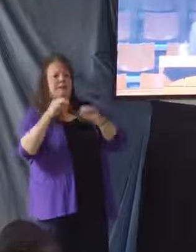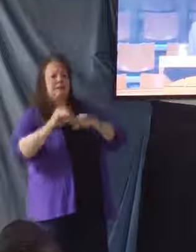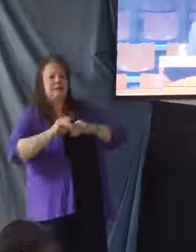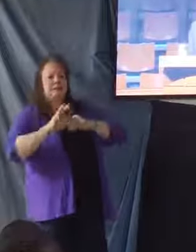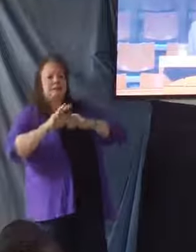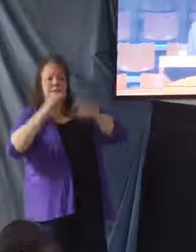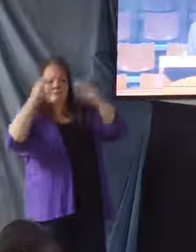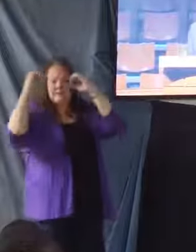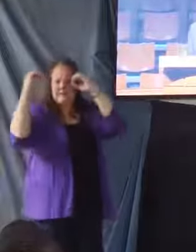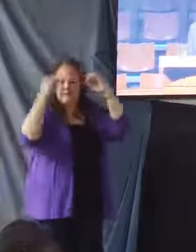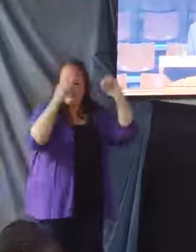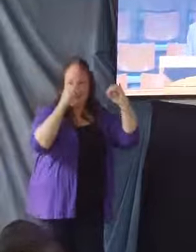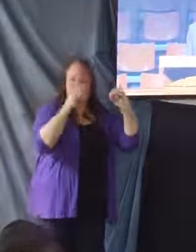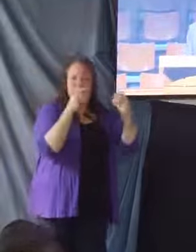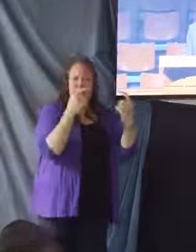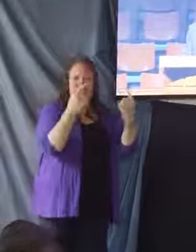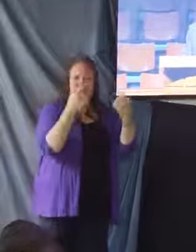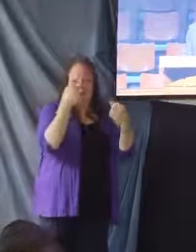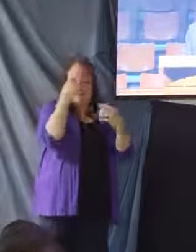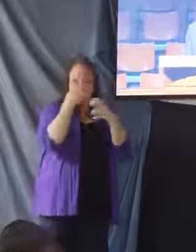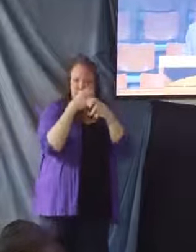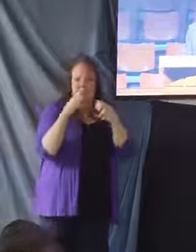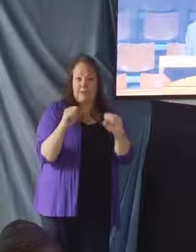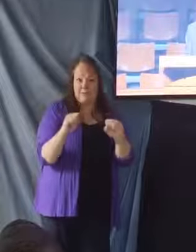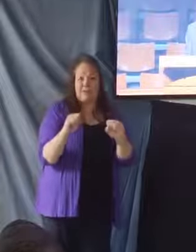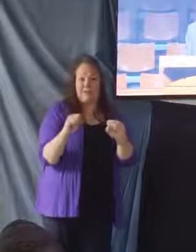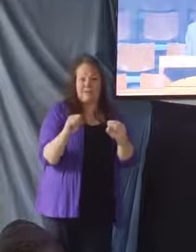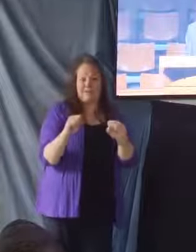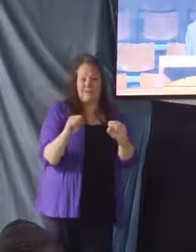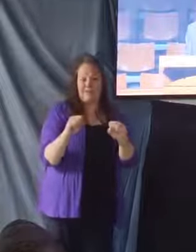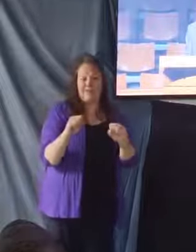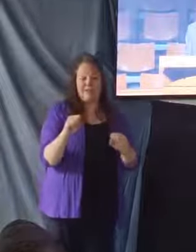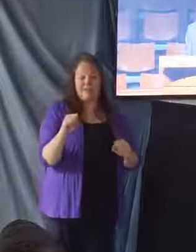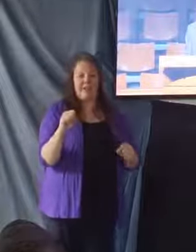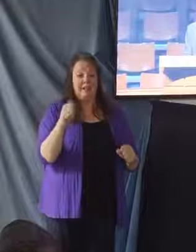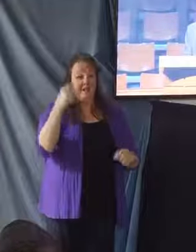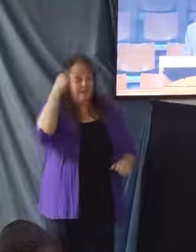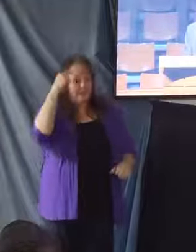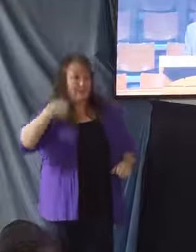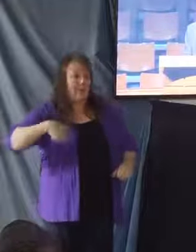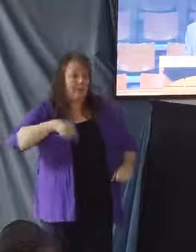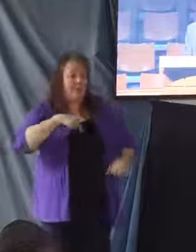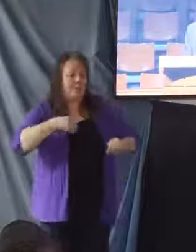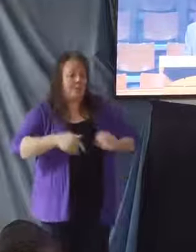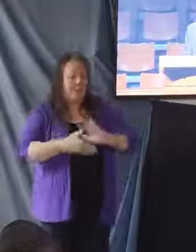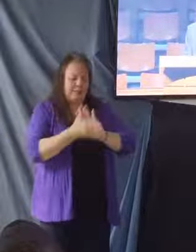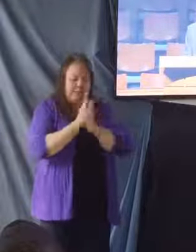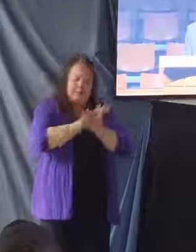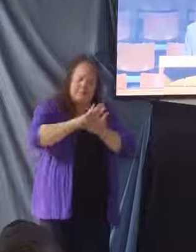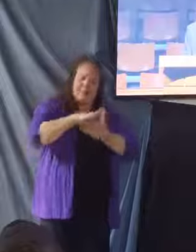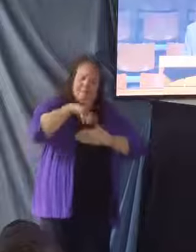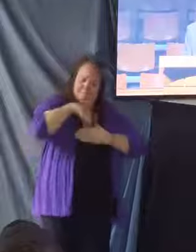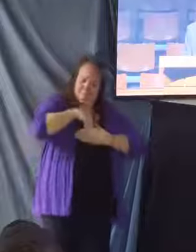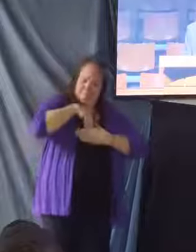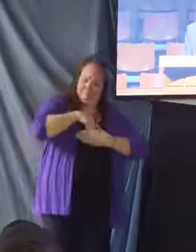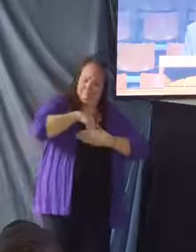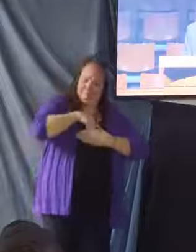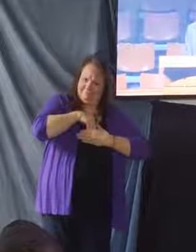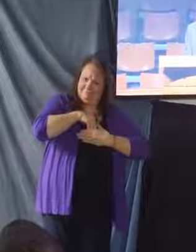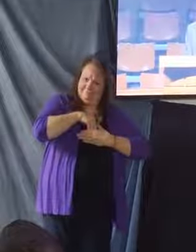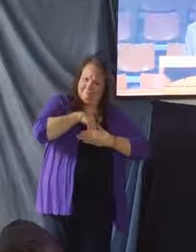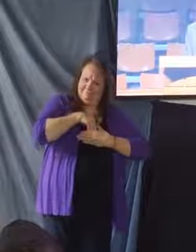and teach those who have come to salvation, so that we can be purified,